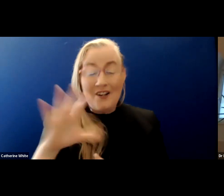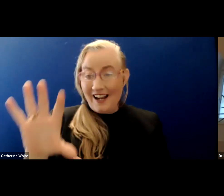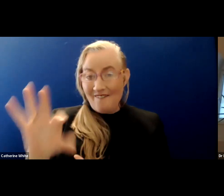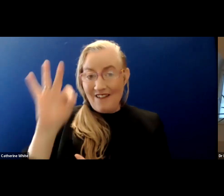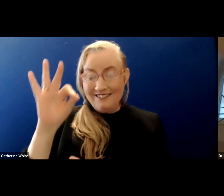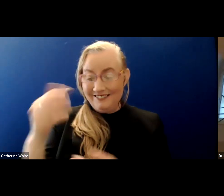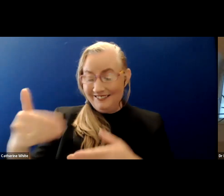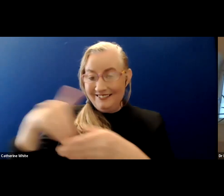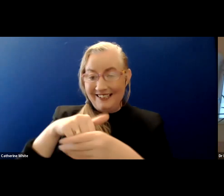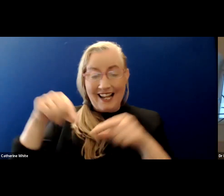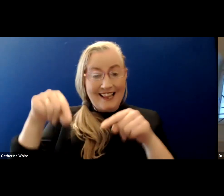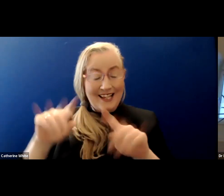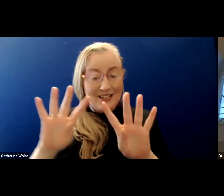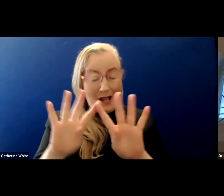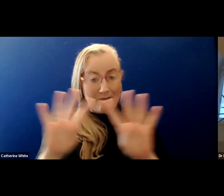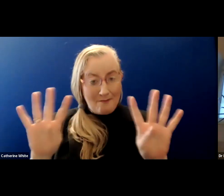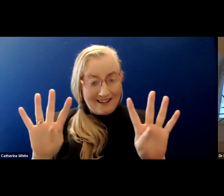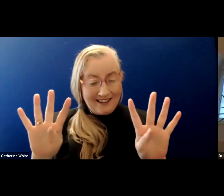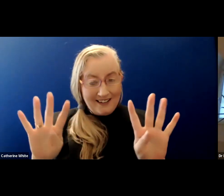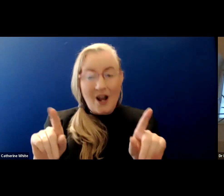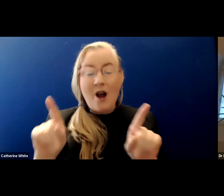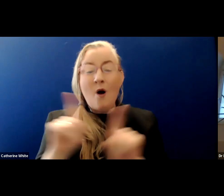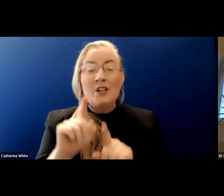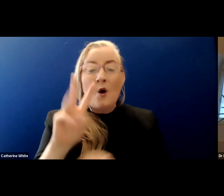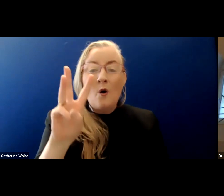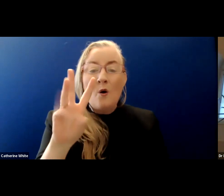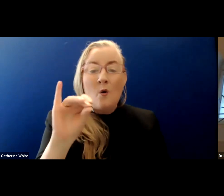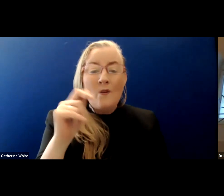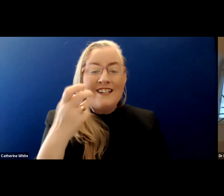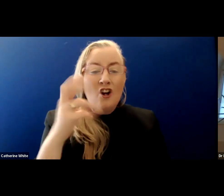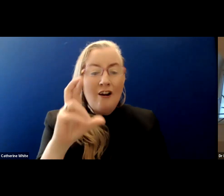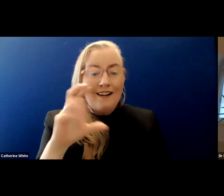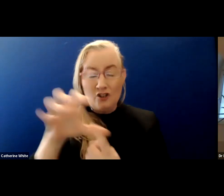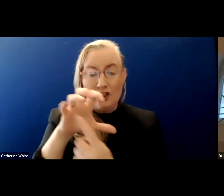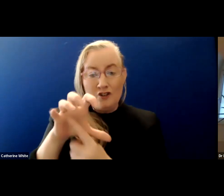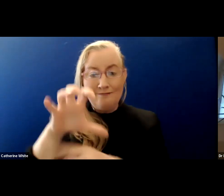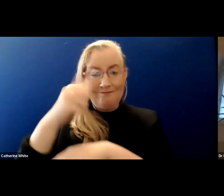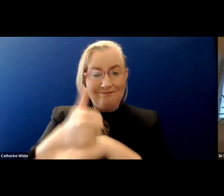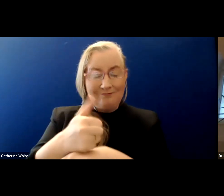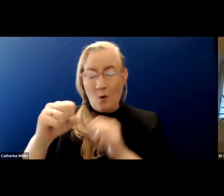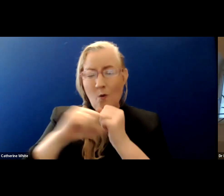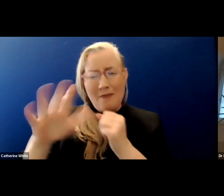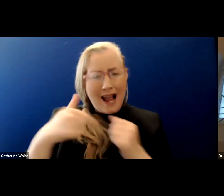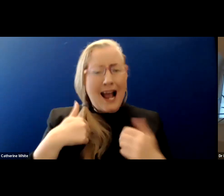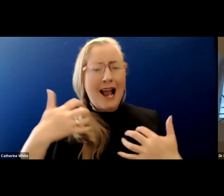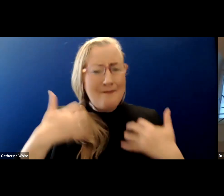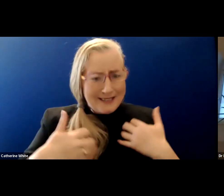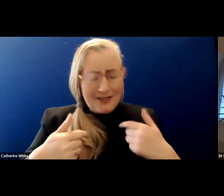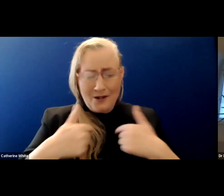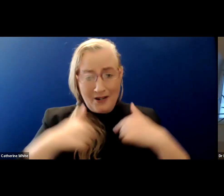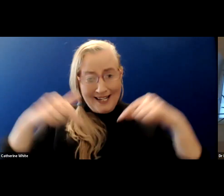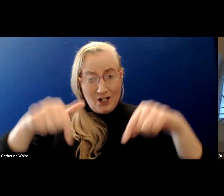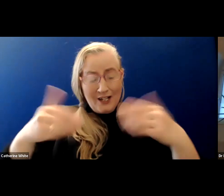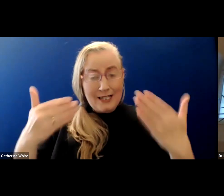participate in this panel, and also to the Whitaker Institute for hosting this webinar. I'm really excited that we're all here today discussing